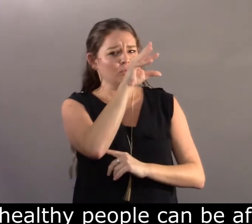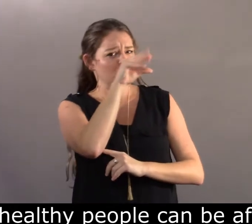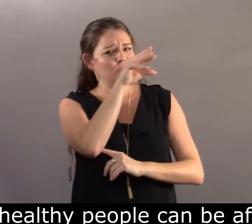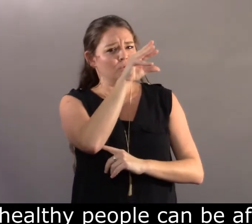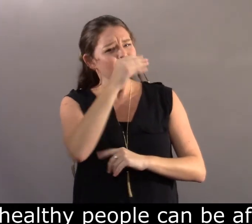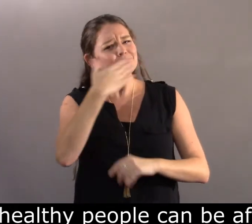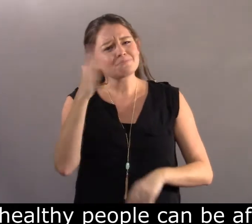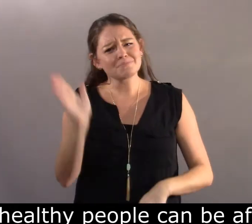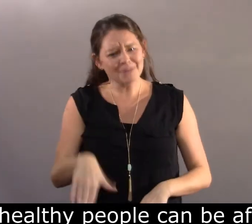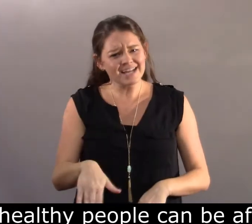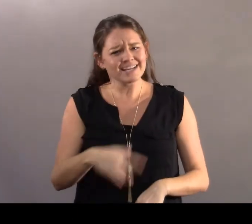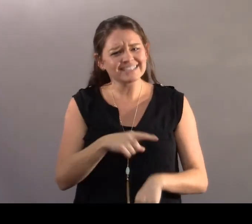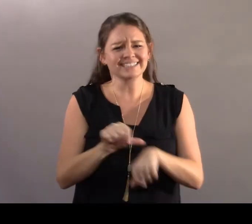conditions.